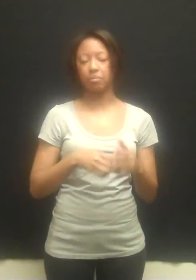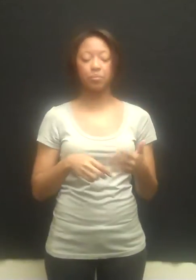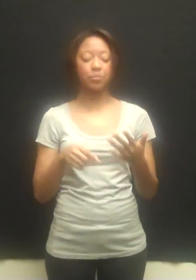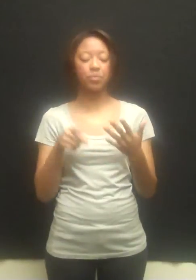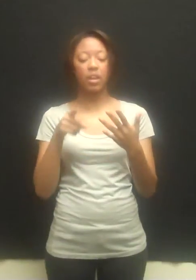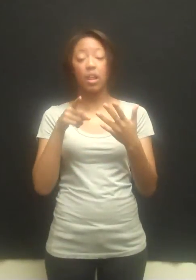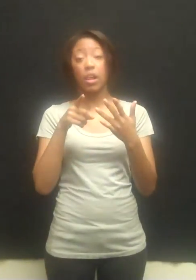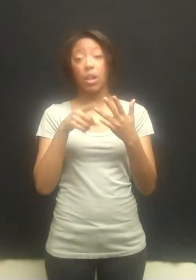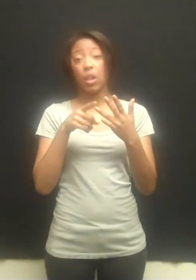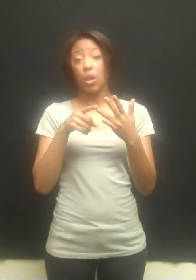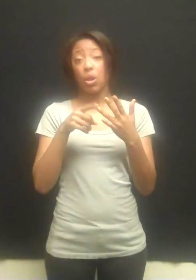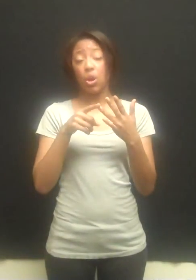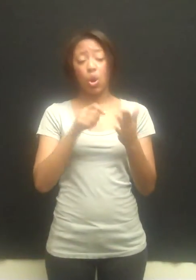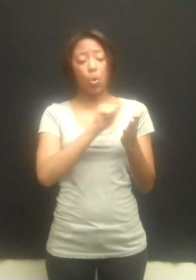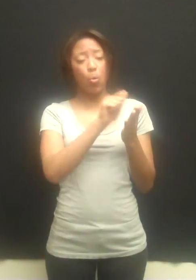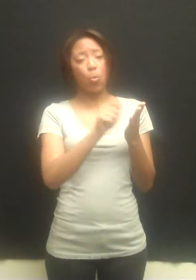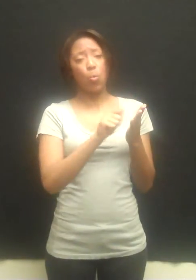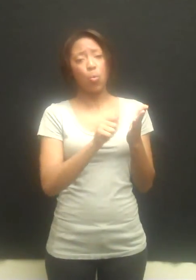providing written materials in advance,